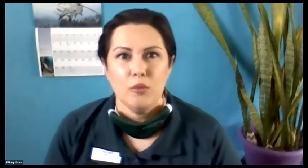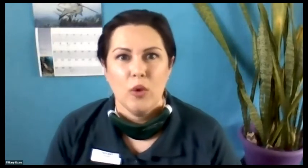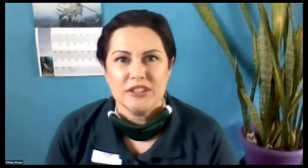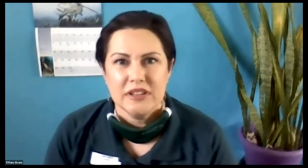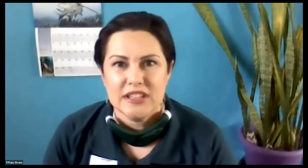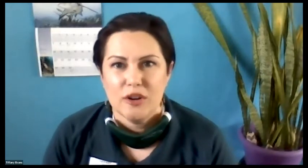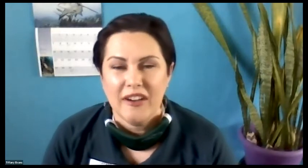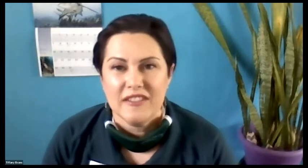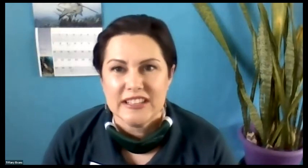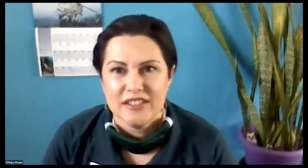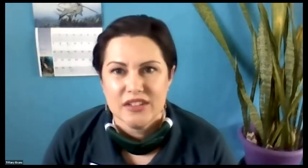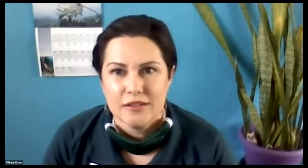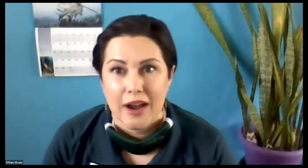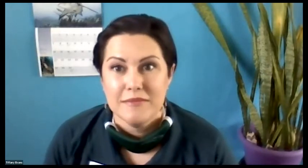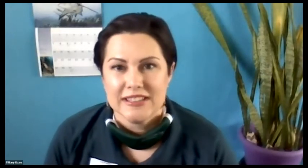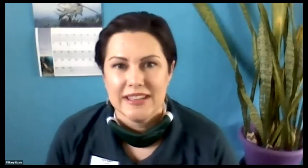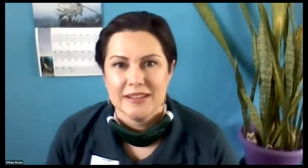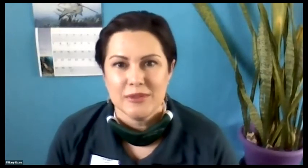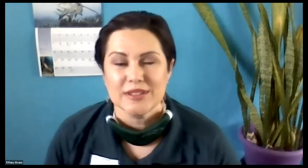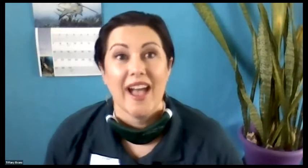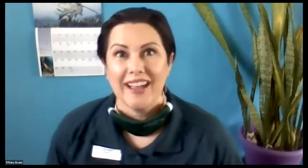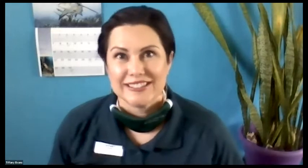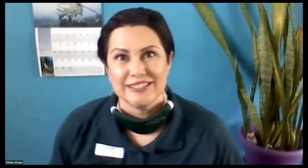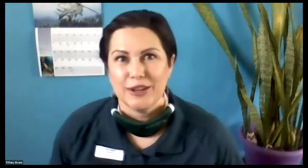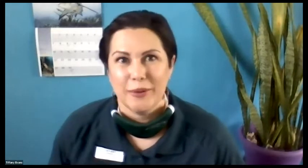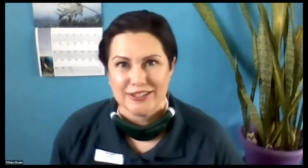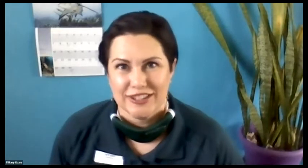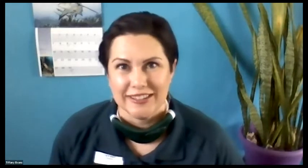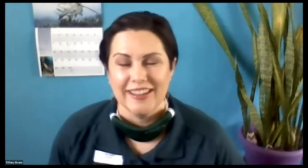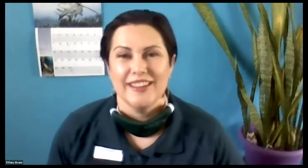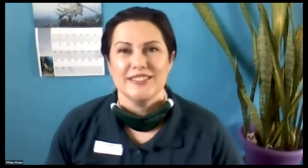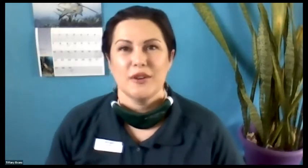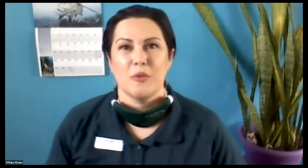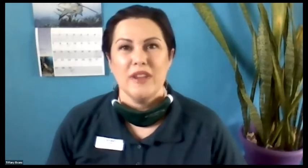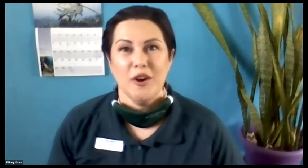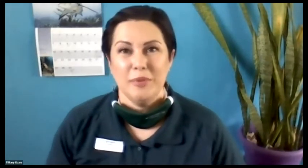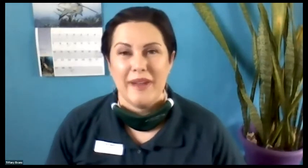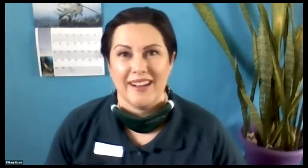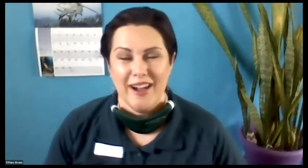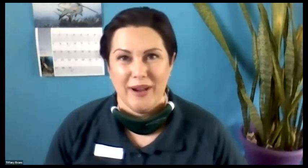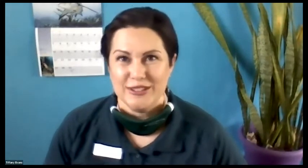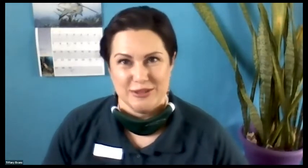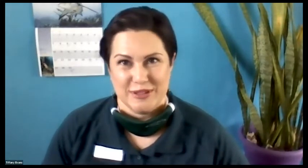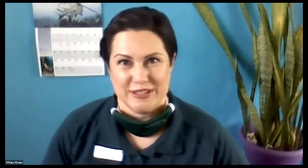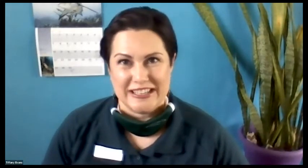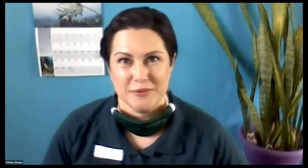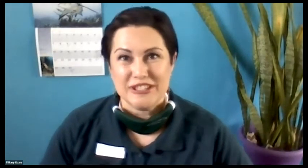What do I need to know about visiting the zoo? I miss the animals. Excellent question. So we open back up on June 13th, which is